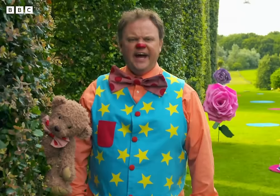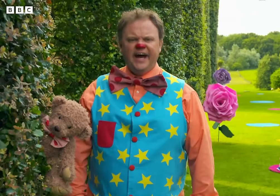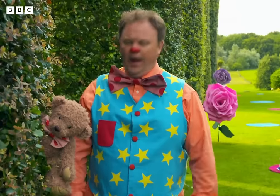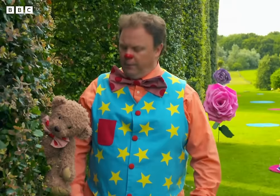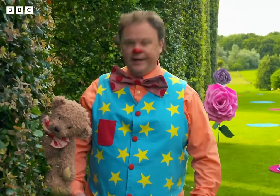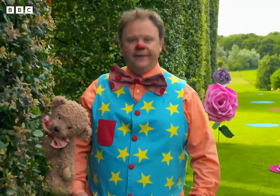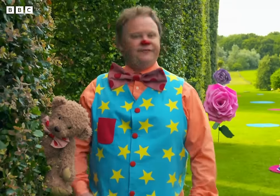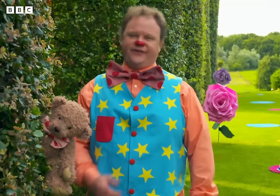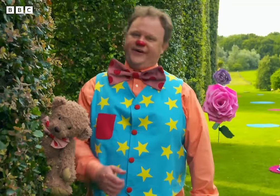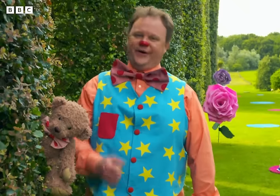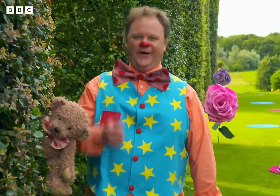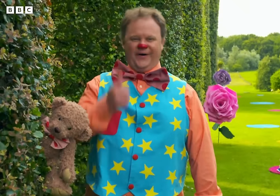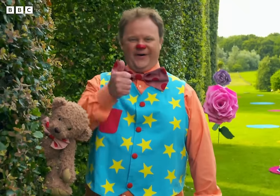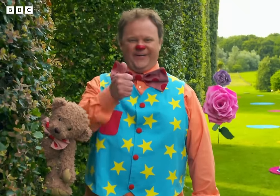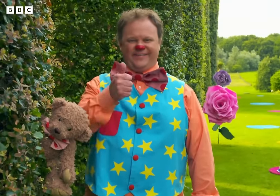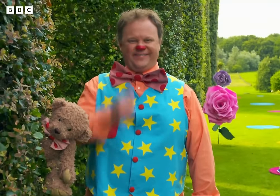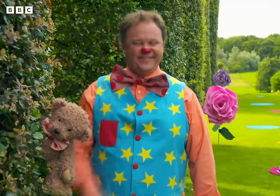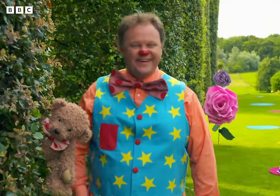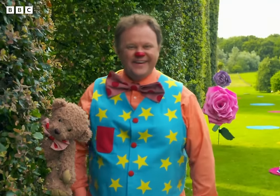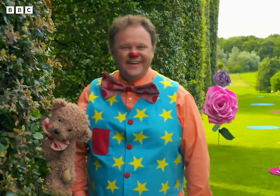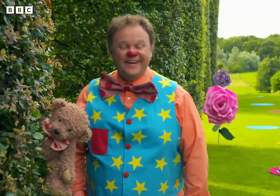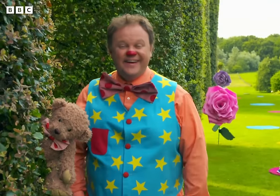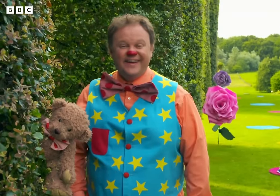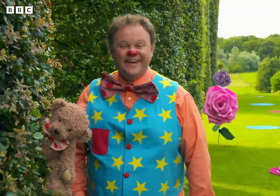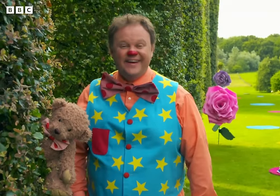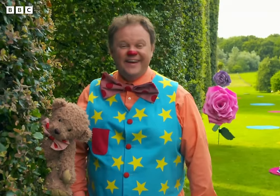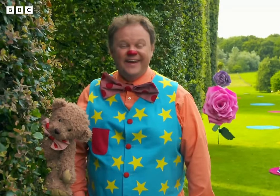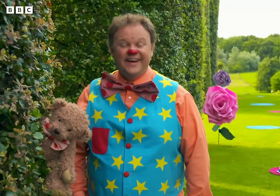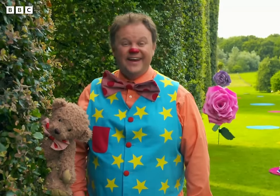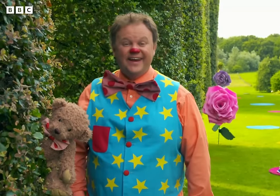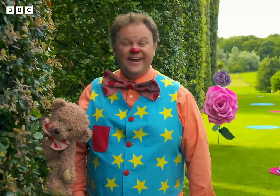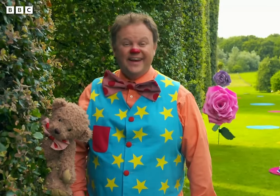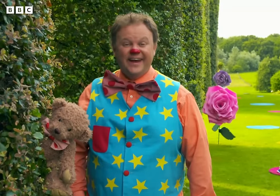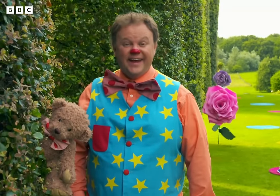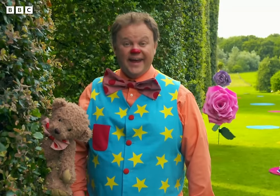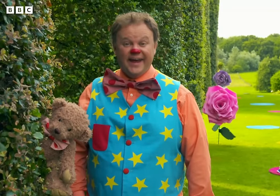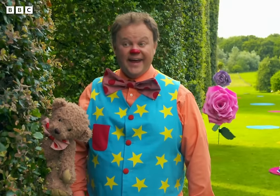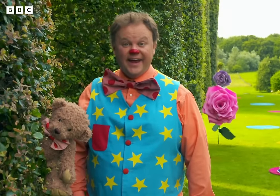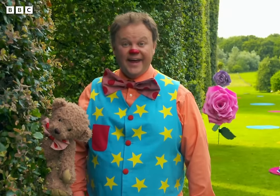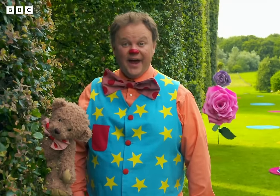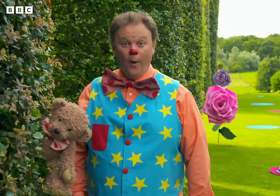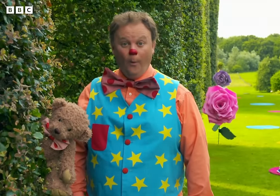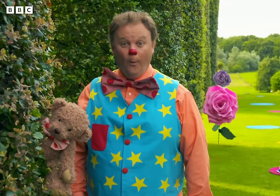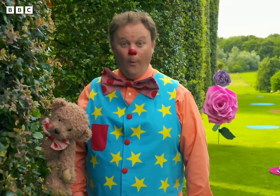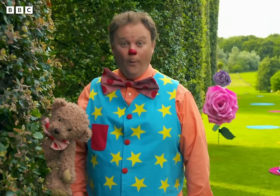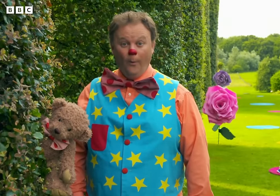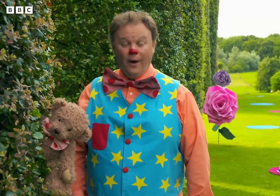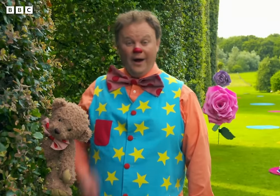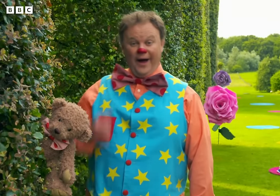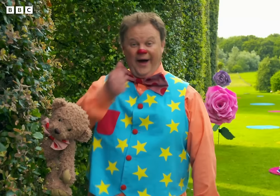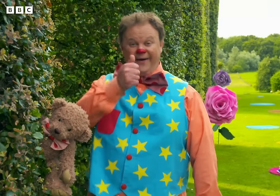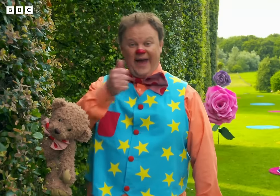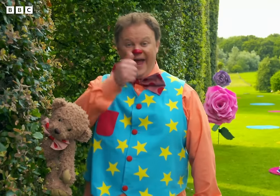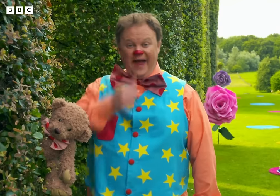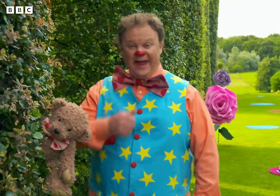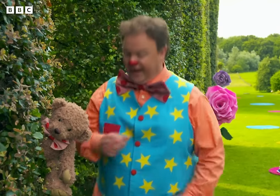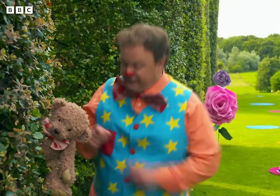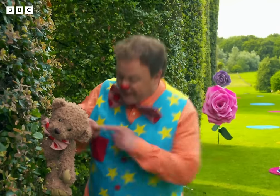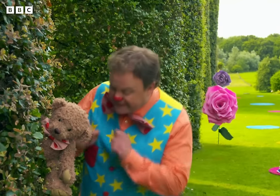too? Oh, of course. Let's close our eyes and count to 10, Mr. Tumble. OK. Ready,